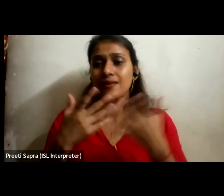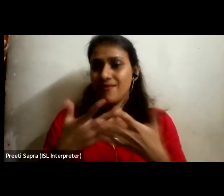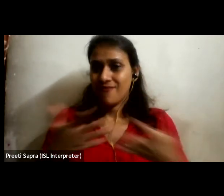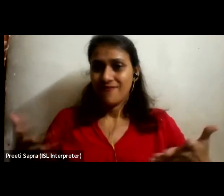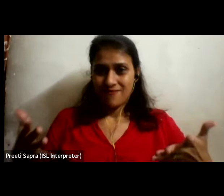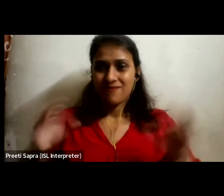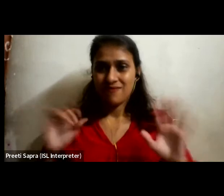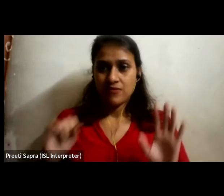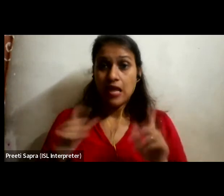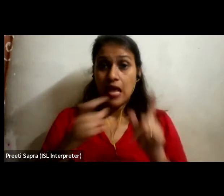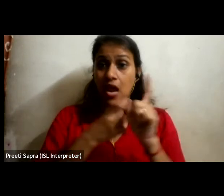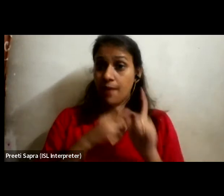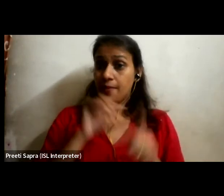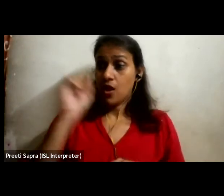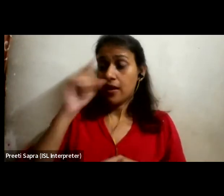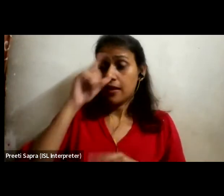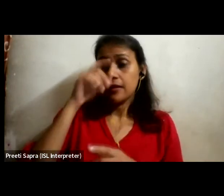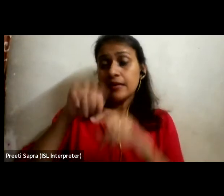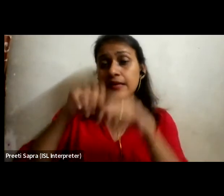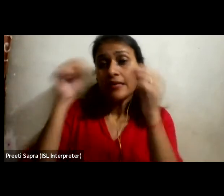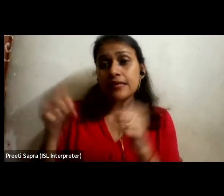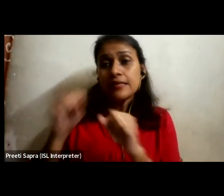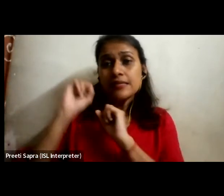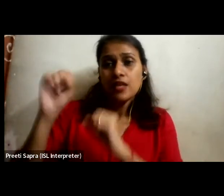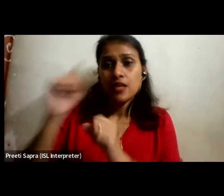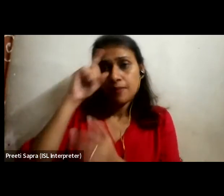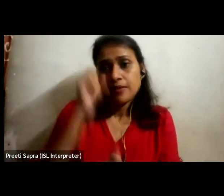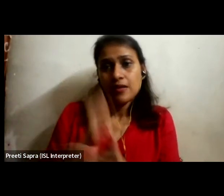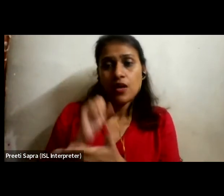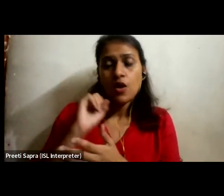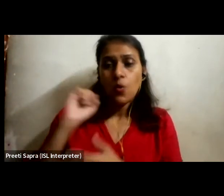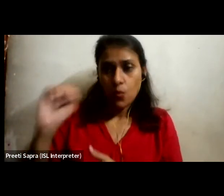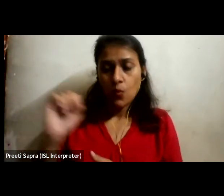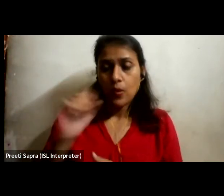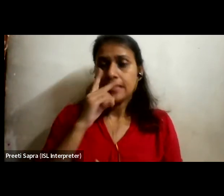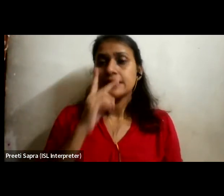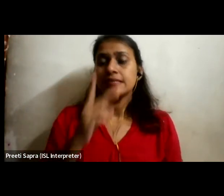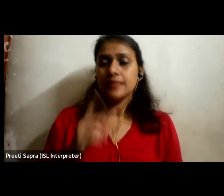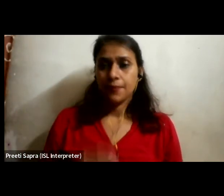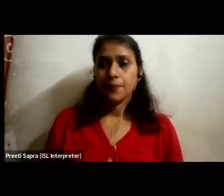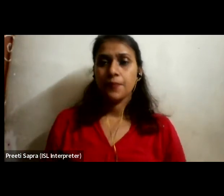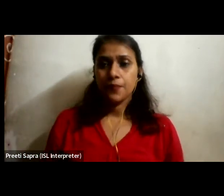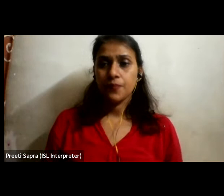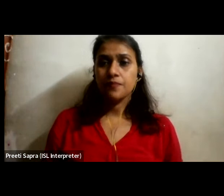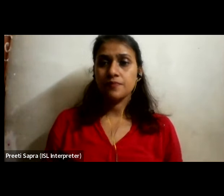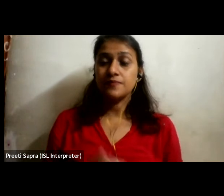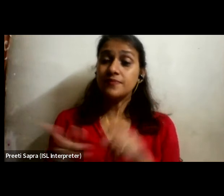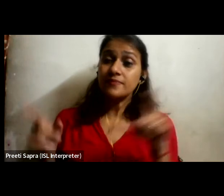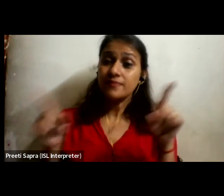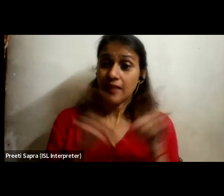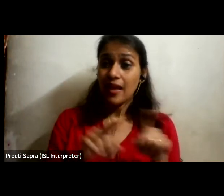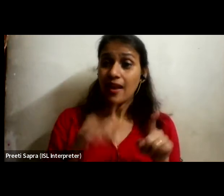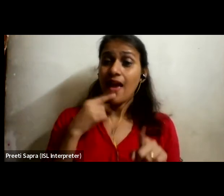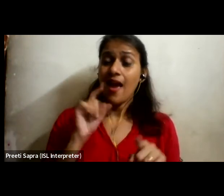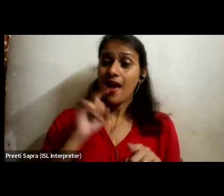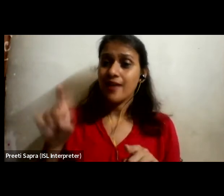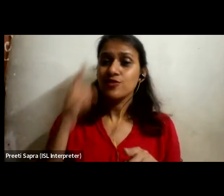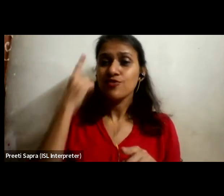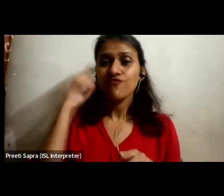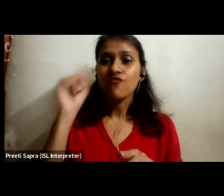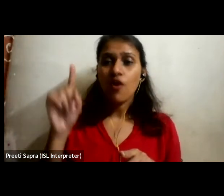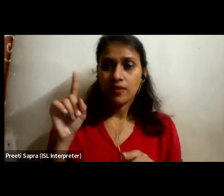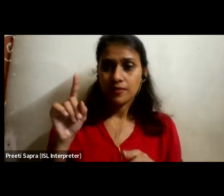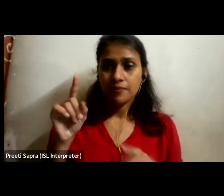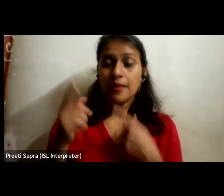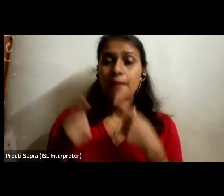uses an automated decision system is what falls under the purview of this. And essentially what it asks for is for